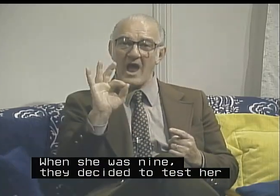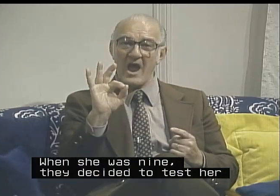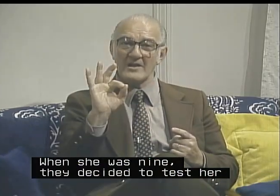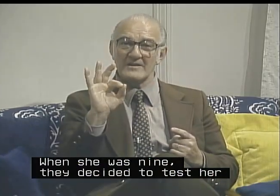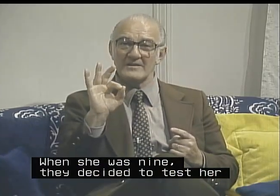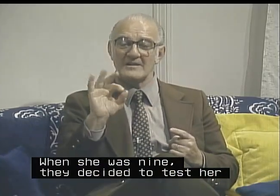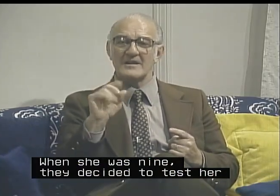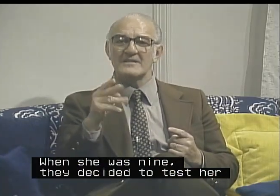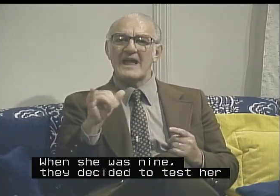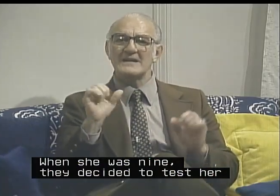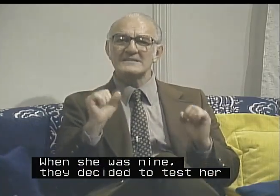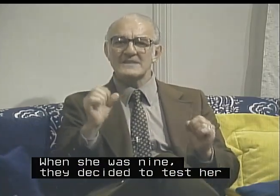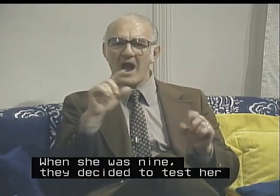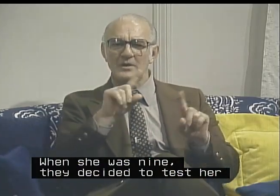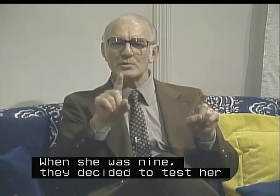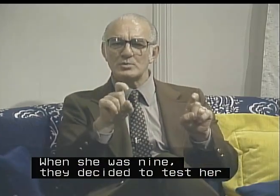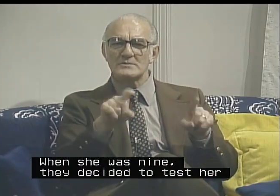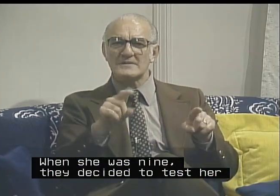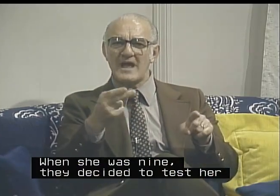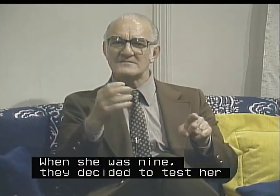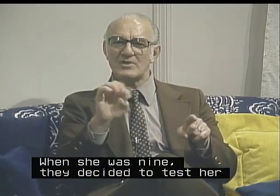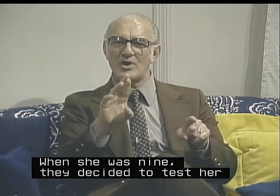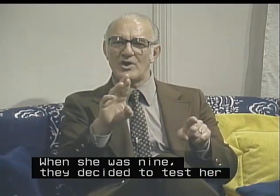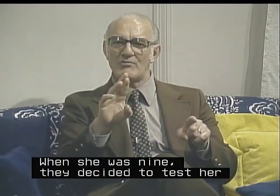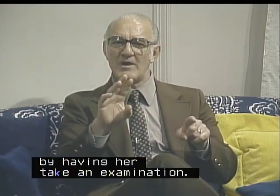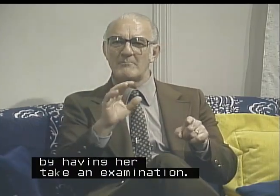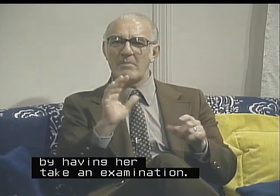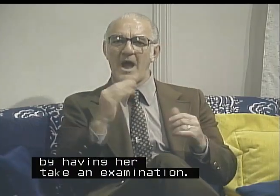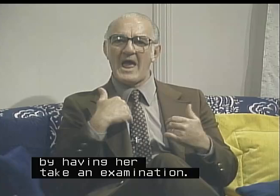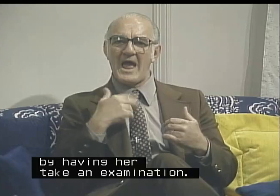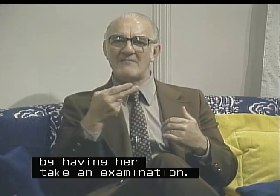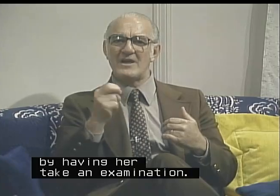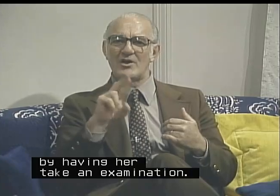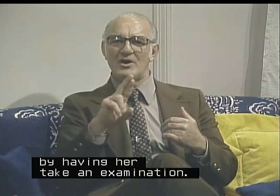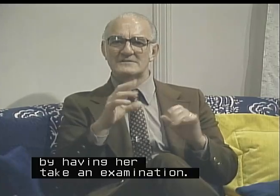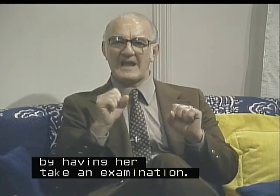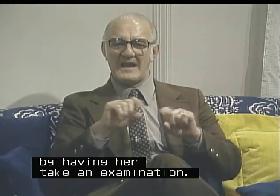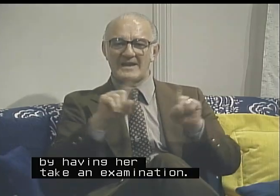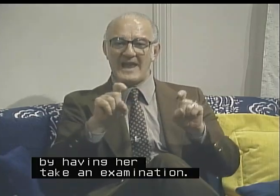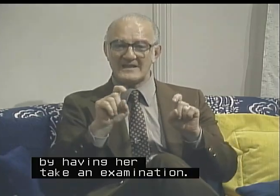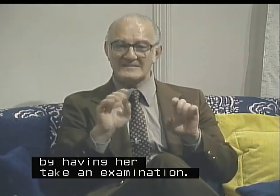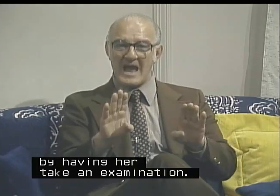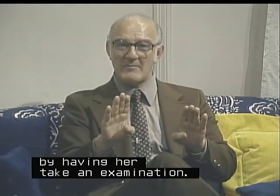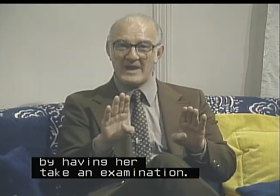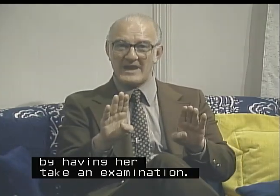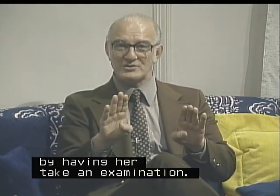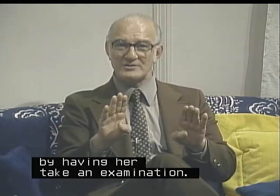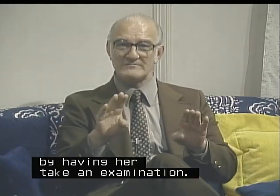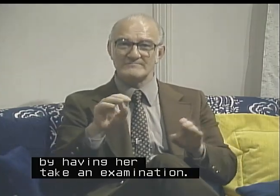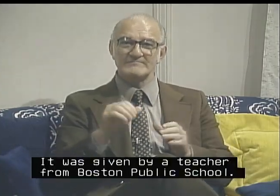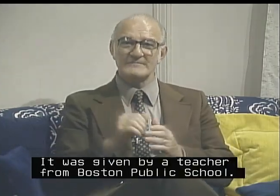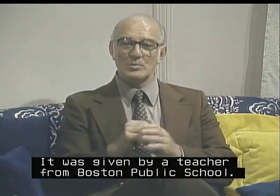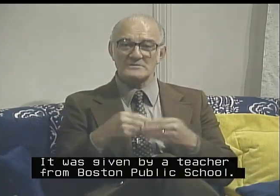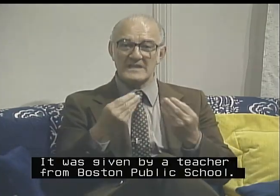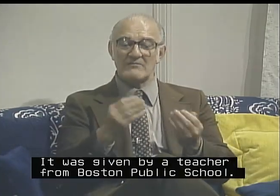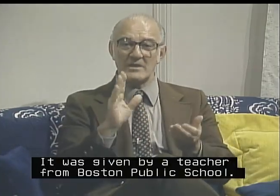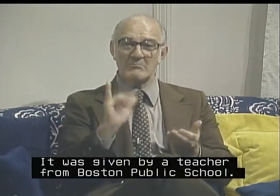9, they decided to test her by having her take an examination. It was given by